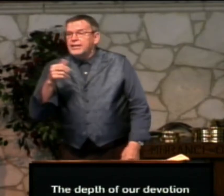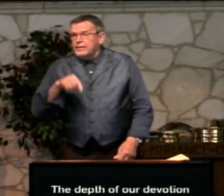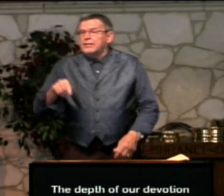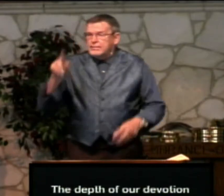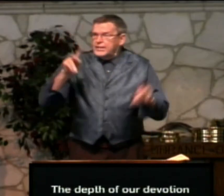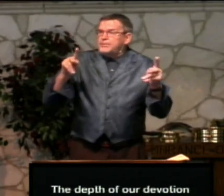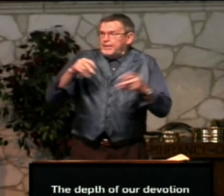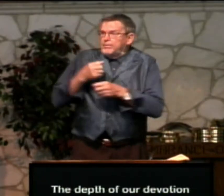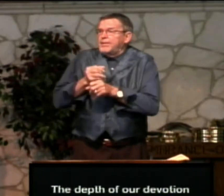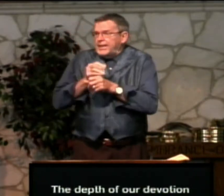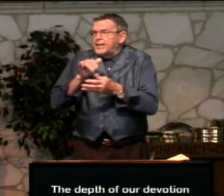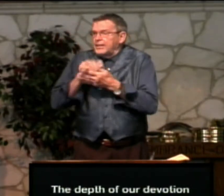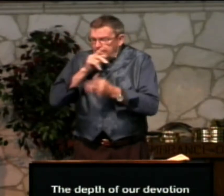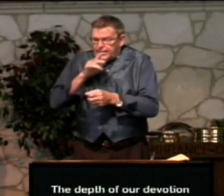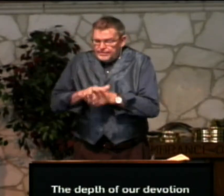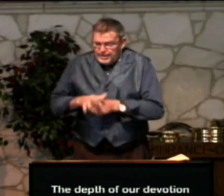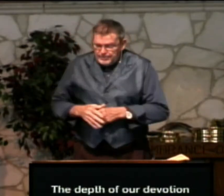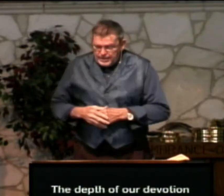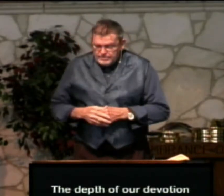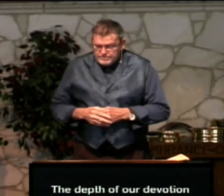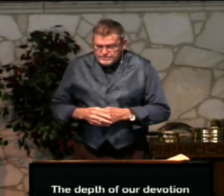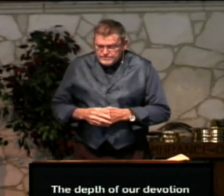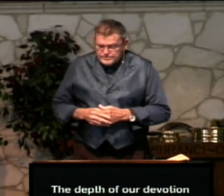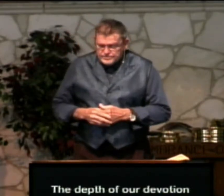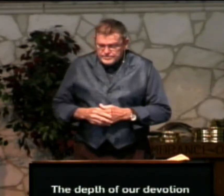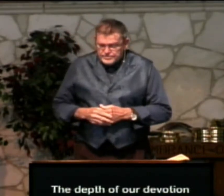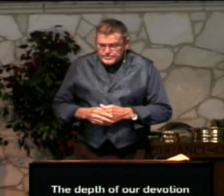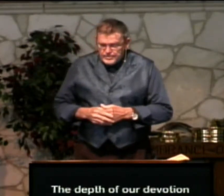Nehemiah 10, these people made that commitment,